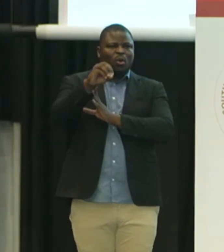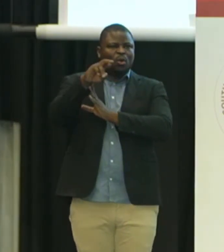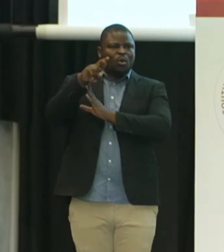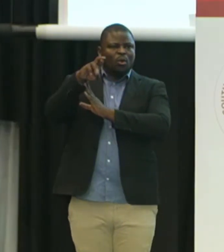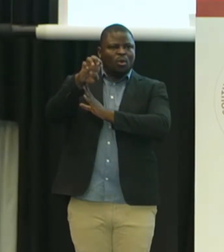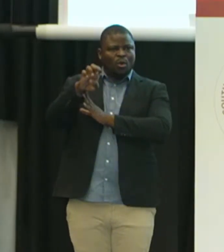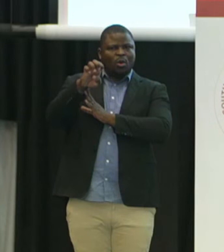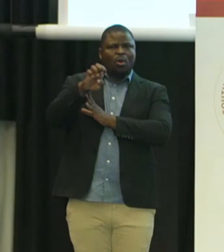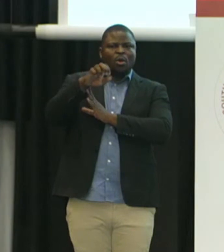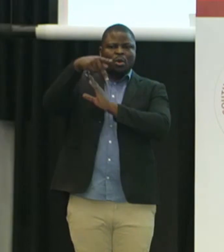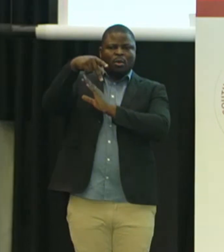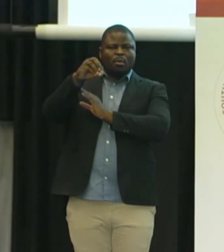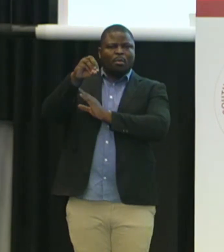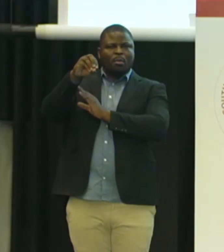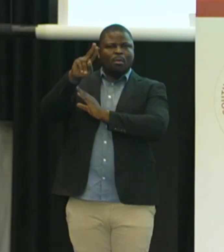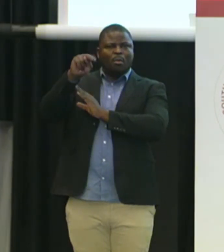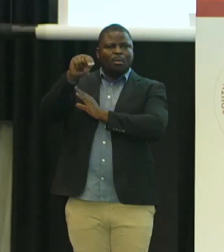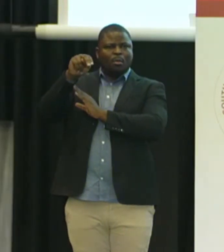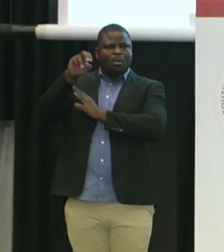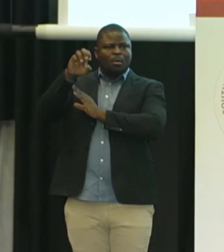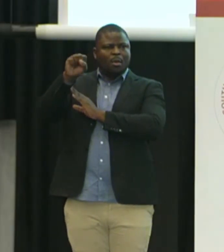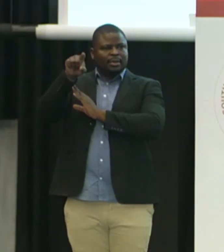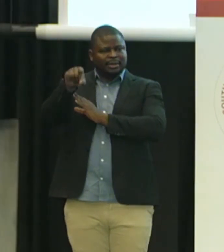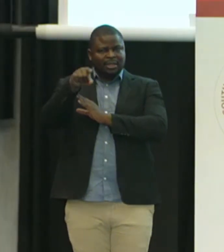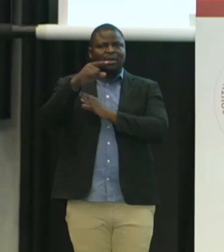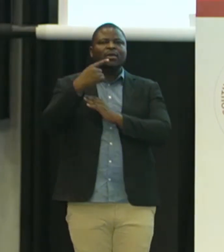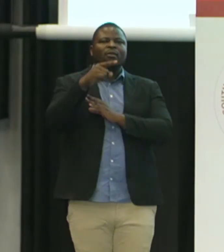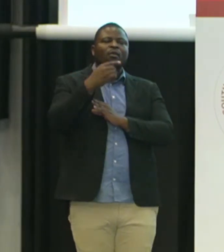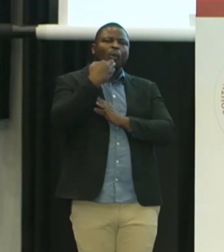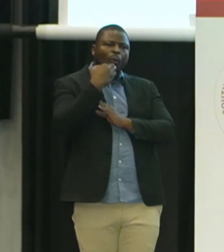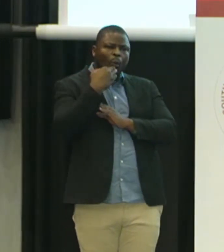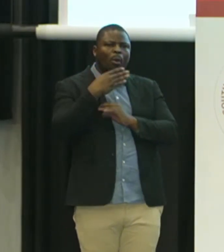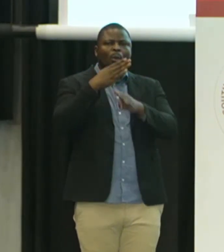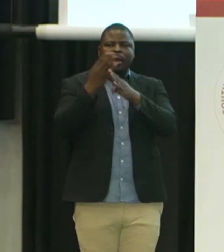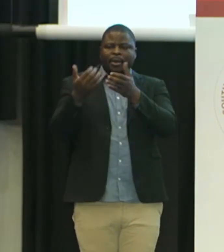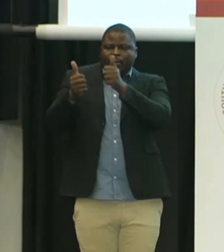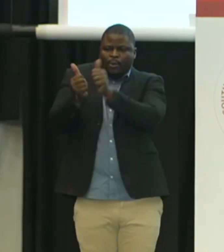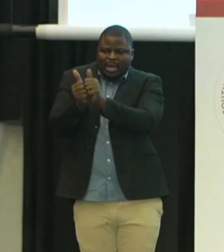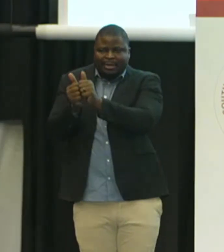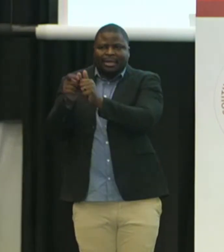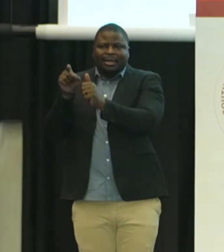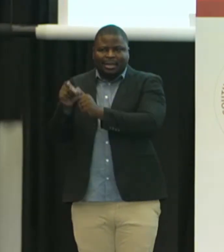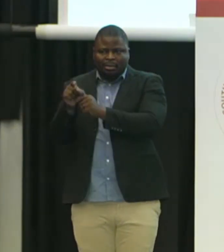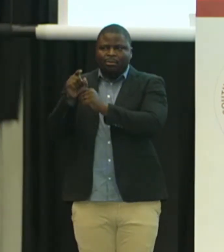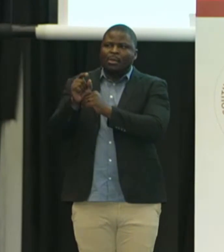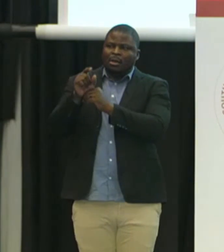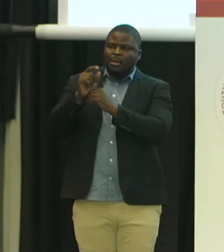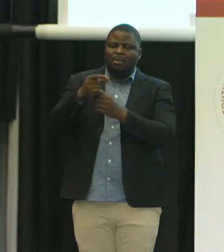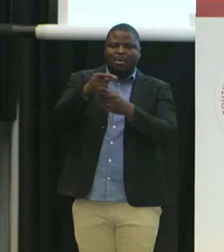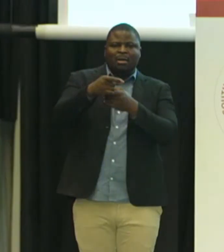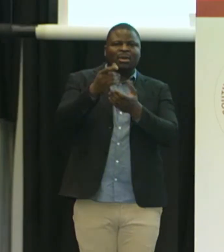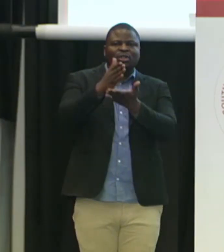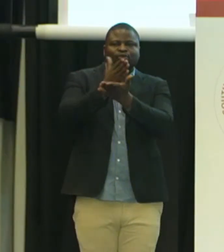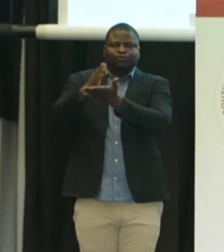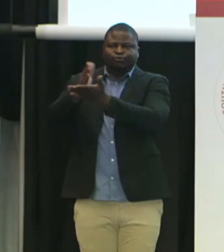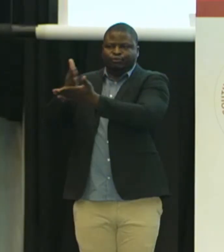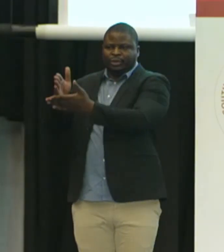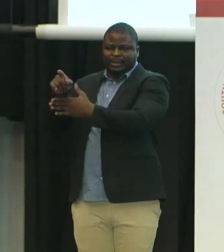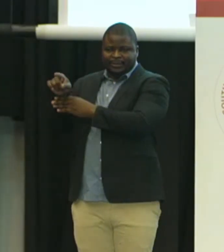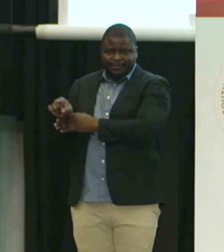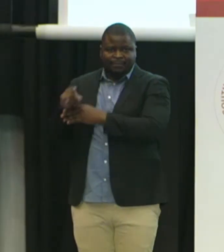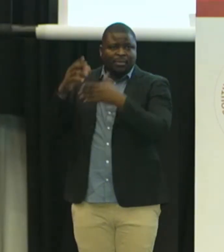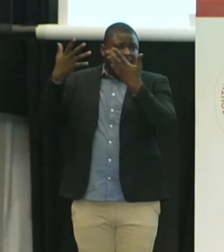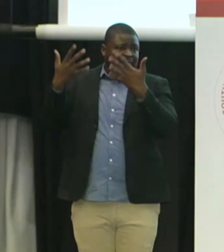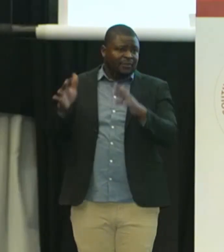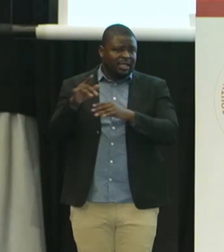distribute coupons to their peers. When their peers come in and enroll into the study, they are also given coupons, and then